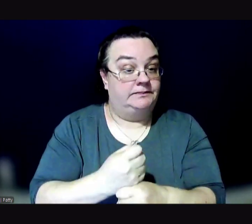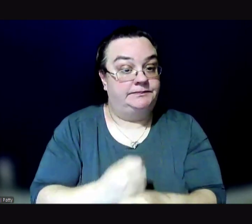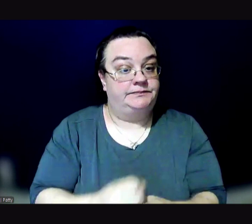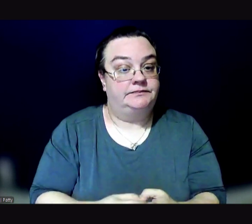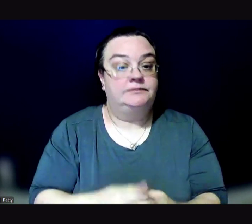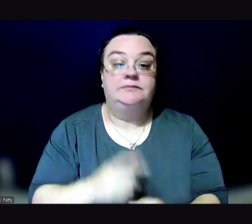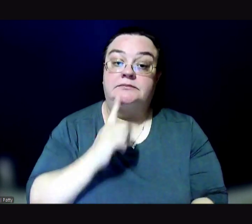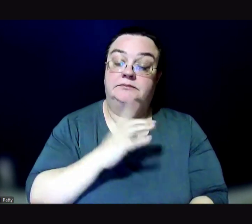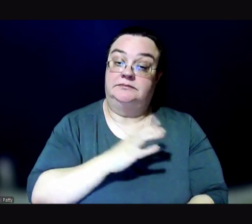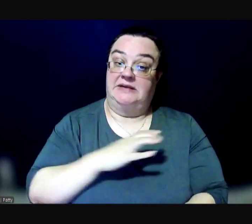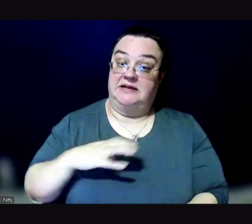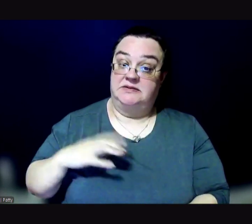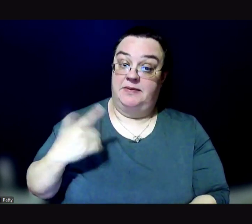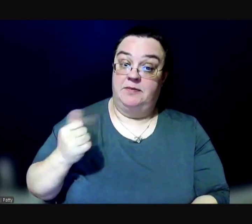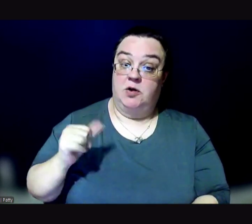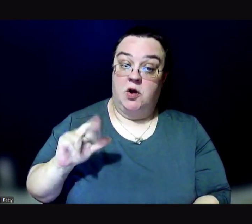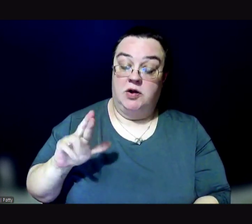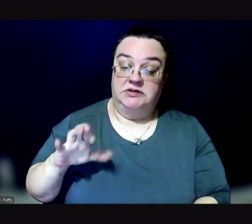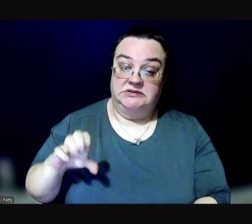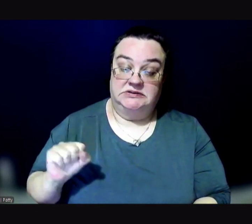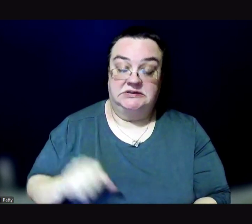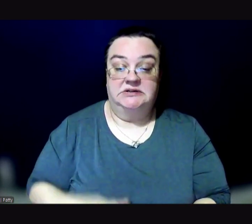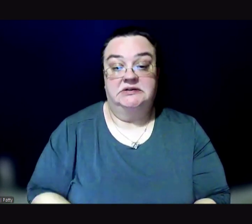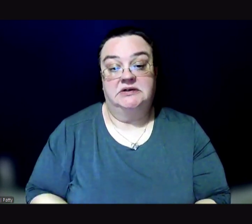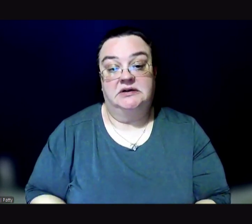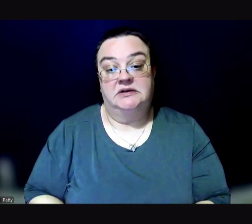Councilmember Garces.